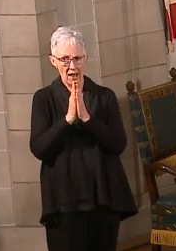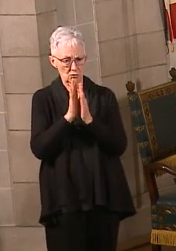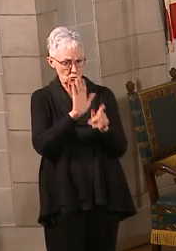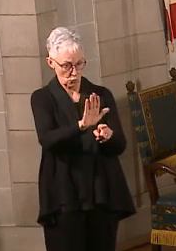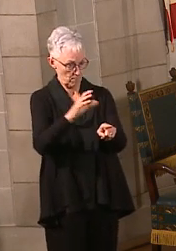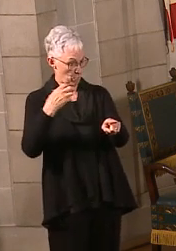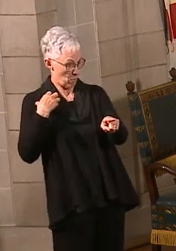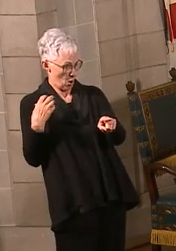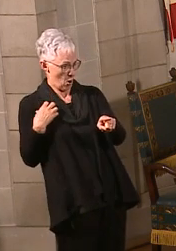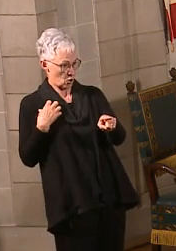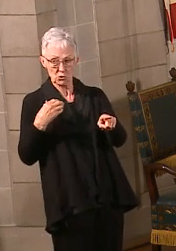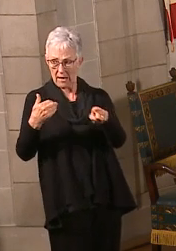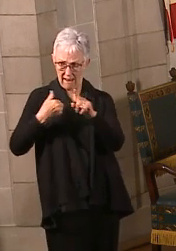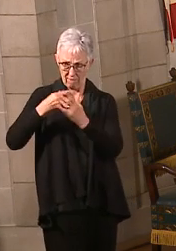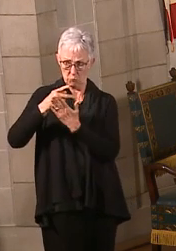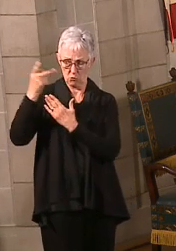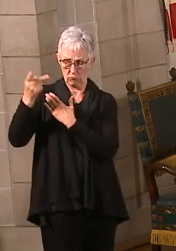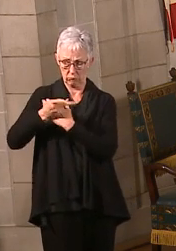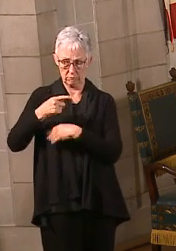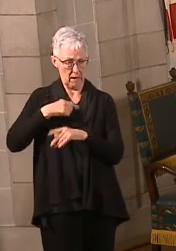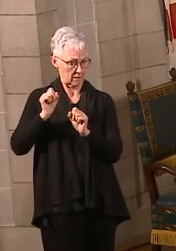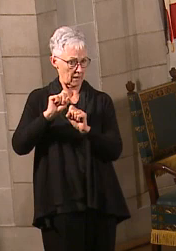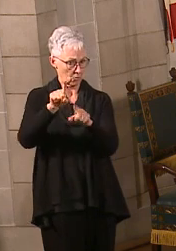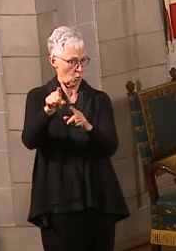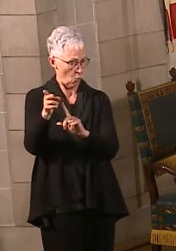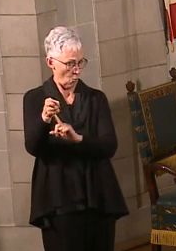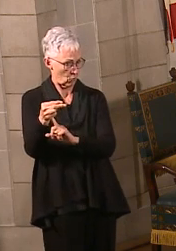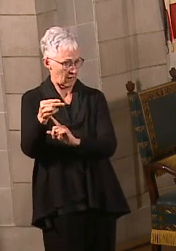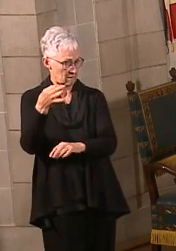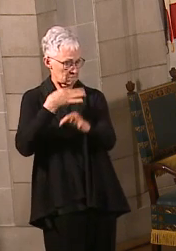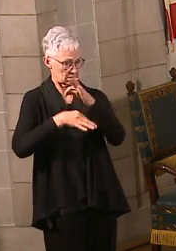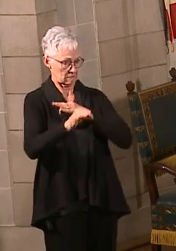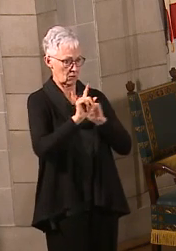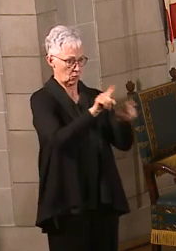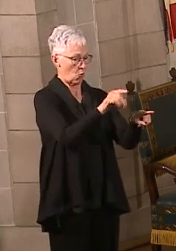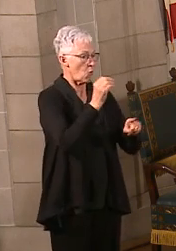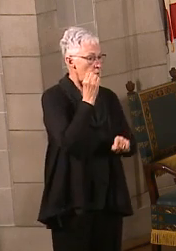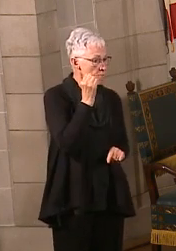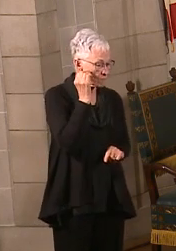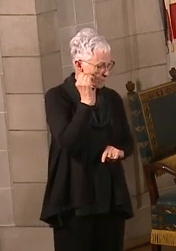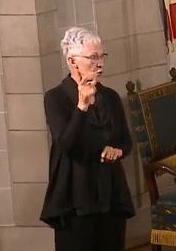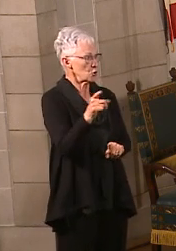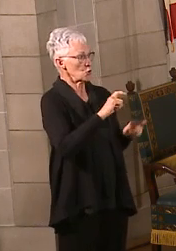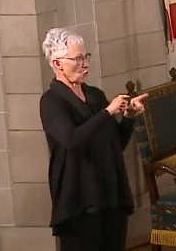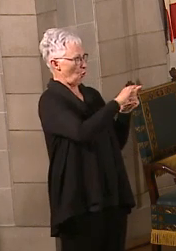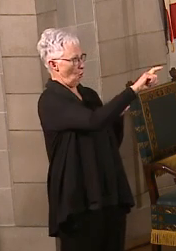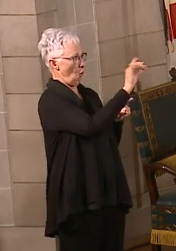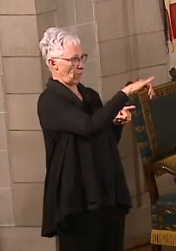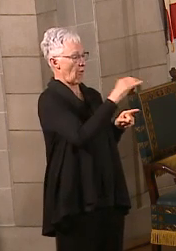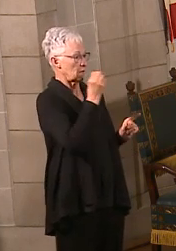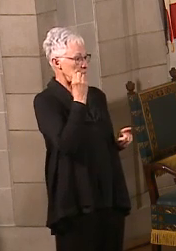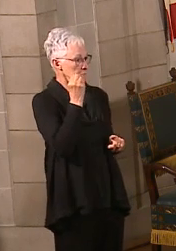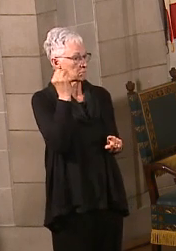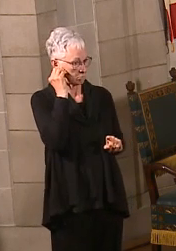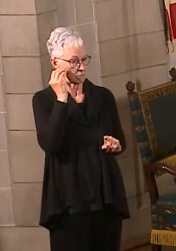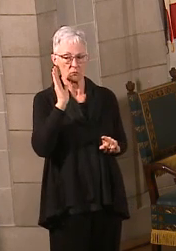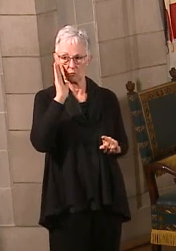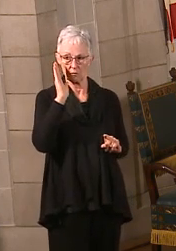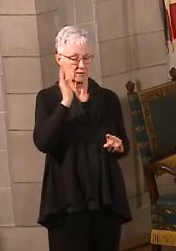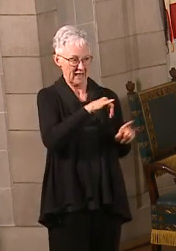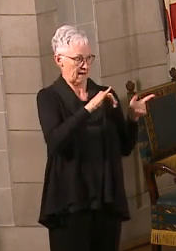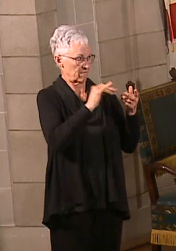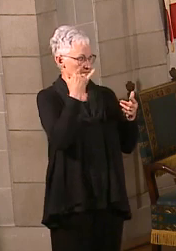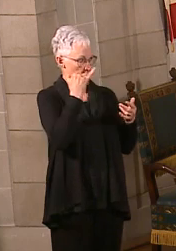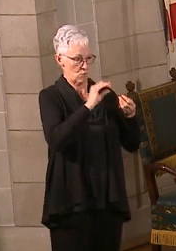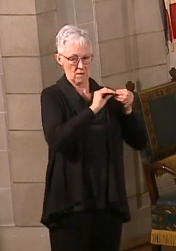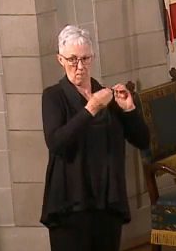But then you can call the 833 number, which is toll-free, and we will have somebody from the Department of Health and Human Services there 24 hours a day to help